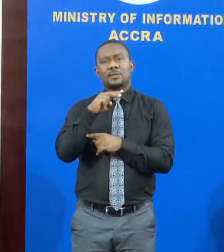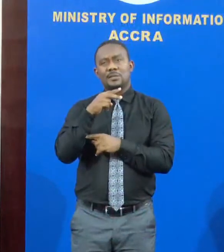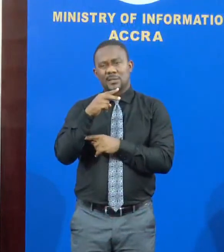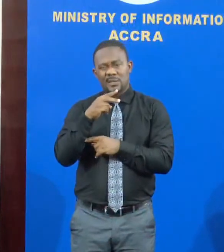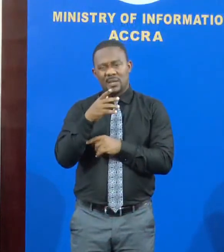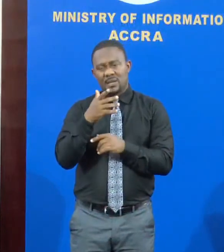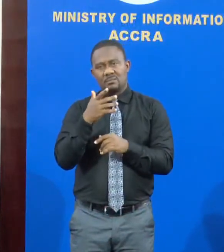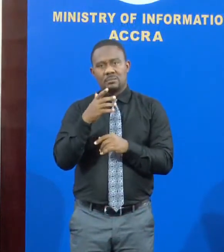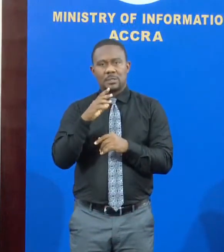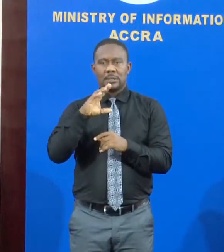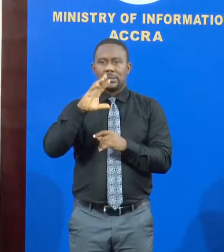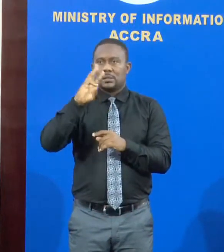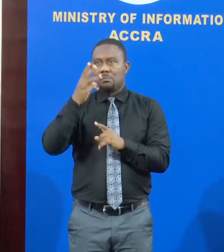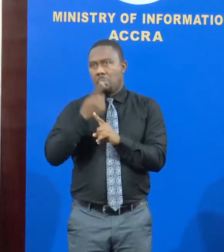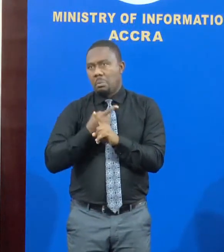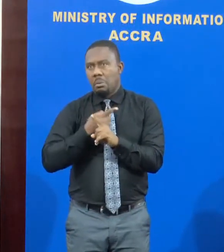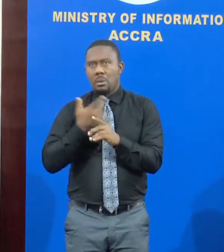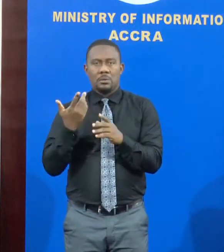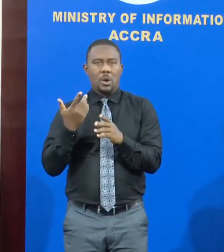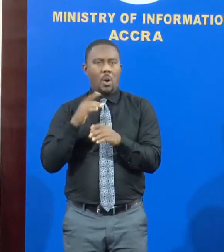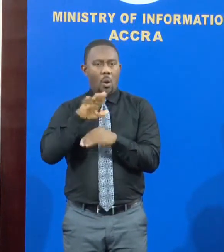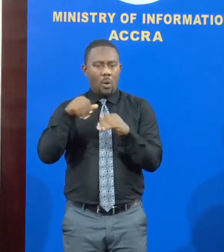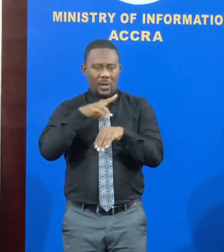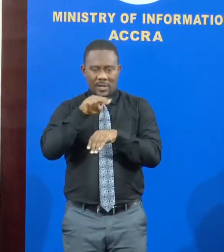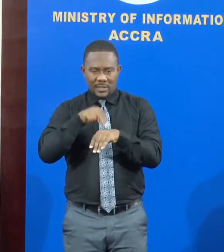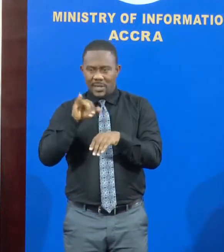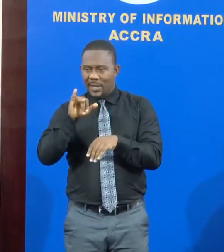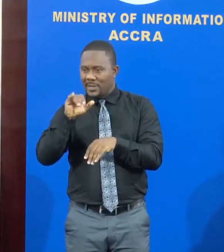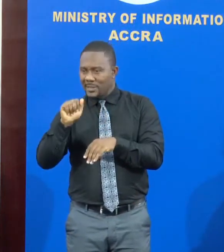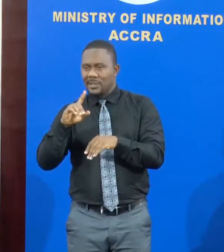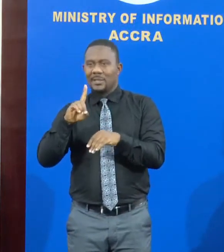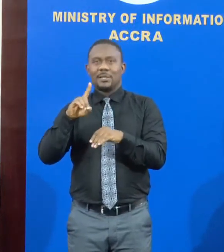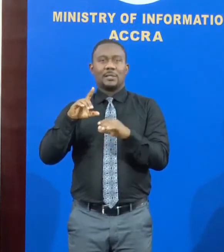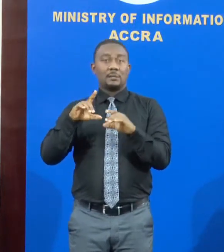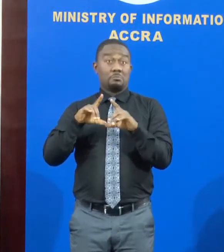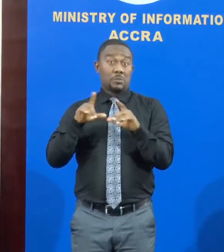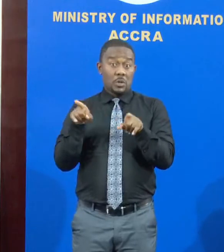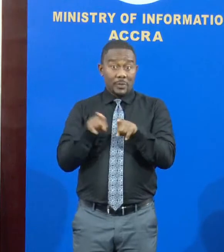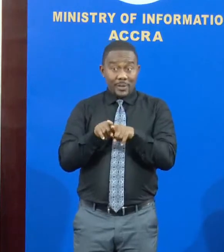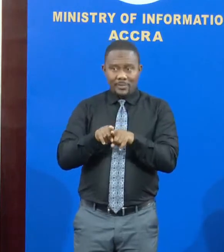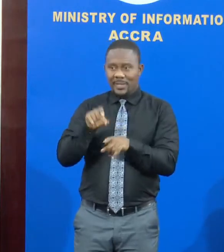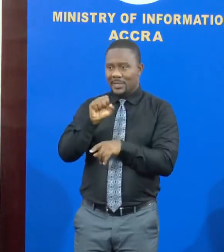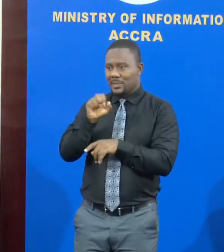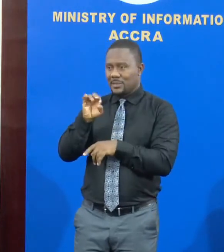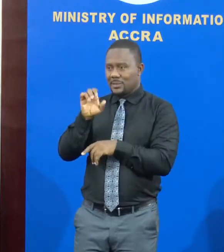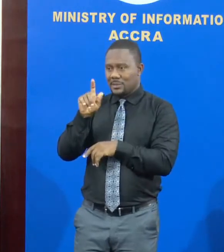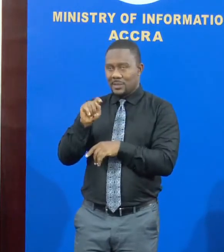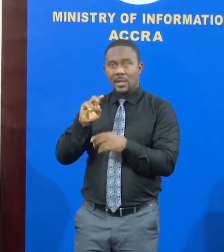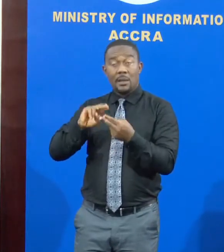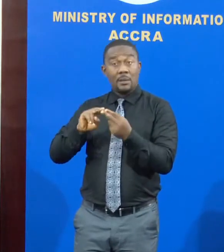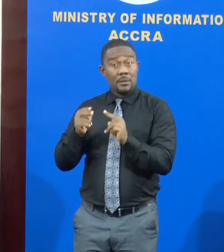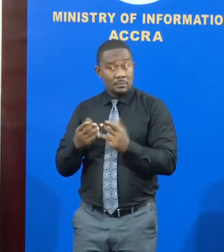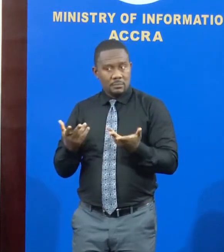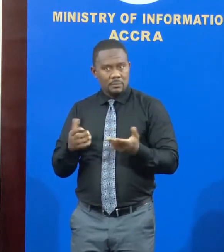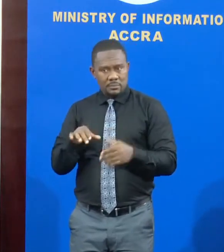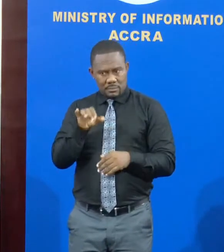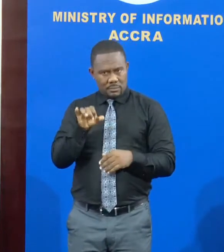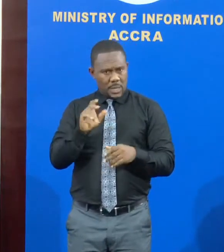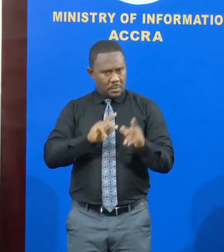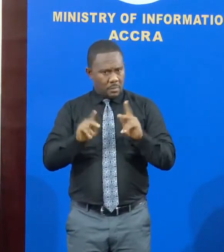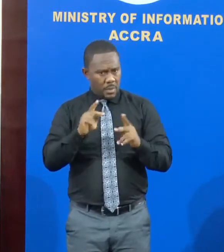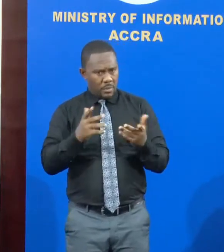year, all national ID numbers will also become SNIT numbers. This will increase the number of